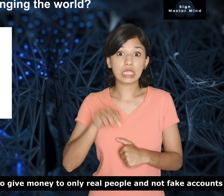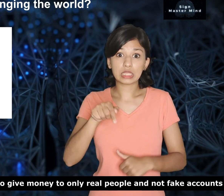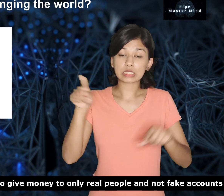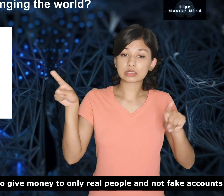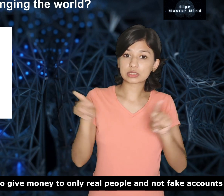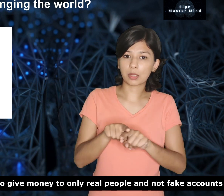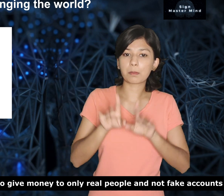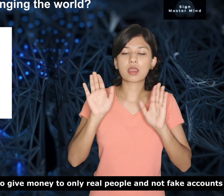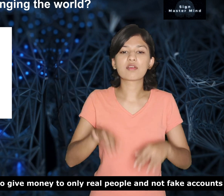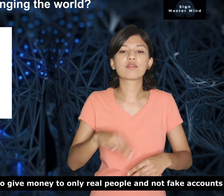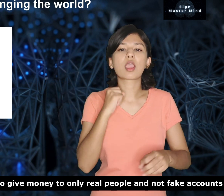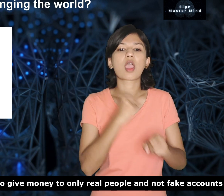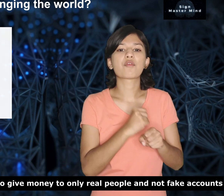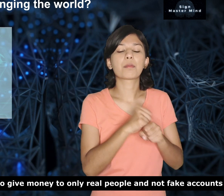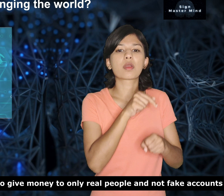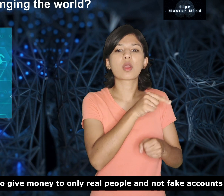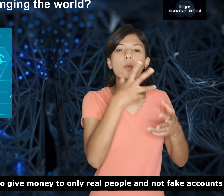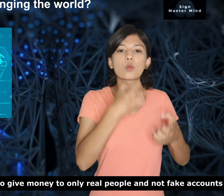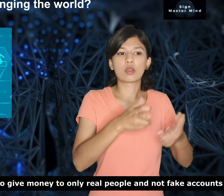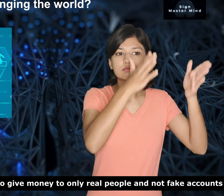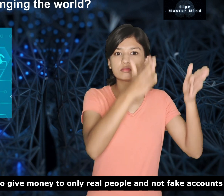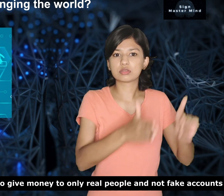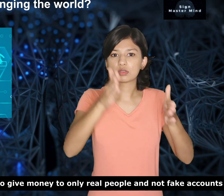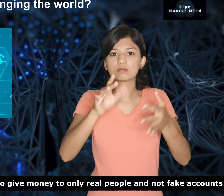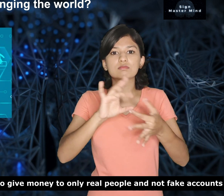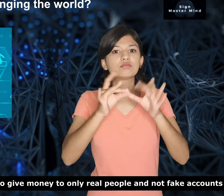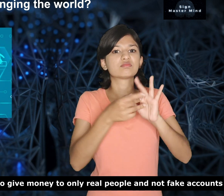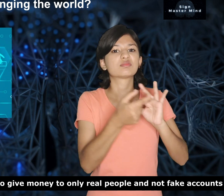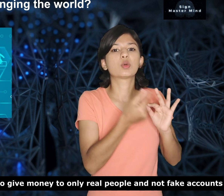Governments can use it to give money to only real people and not fake accounts.